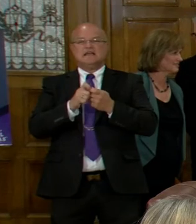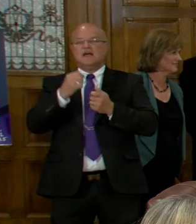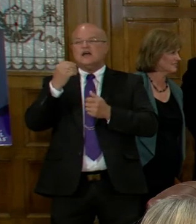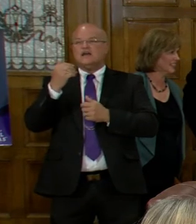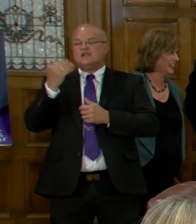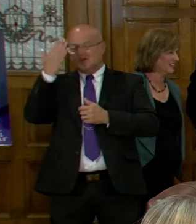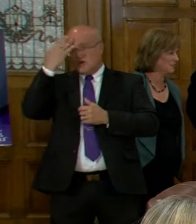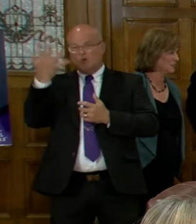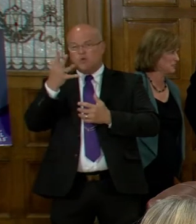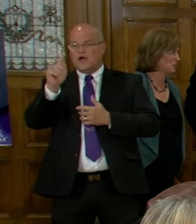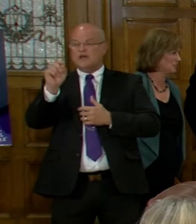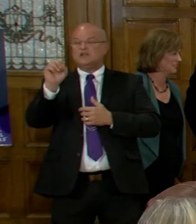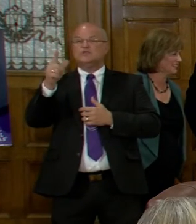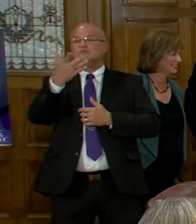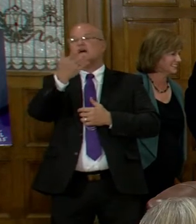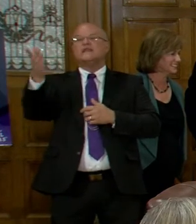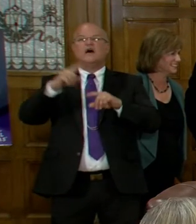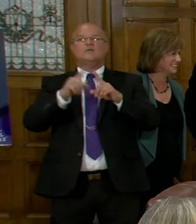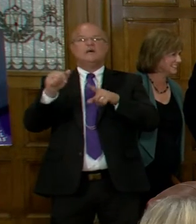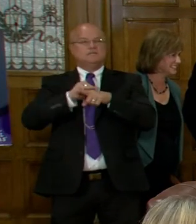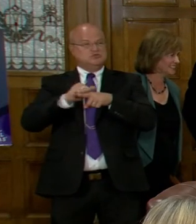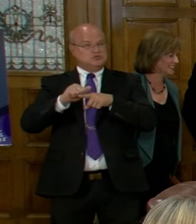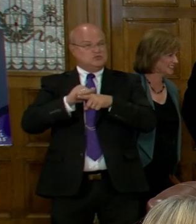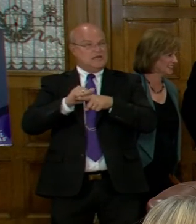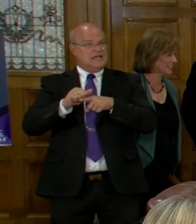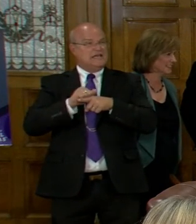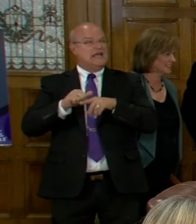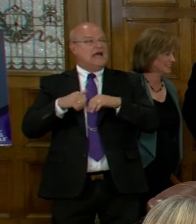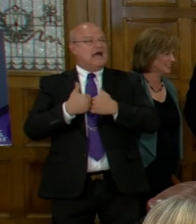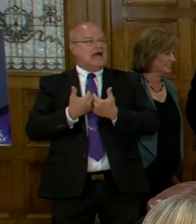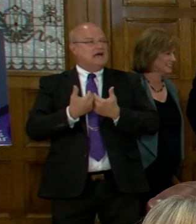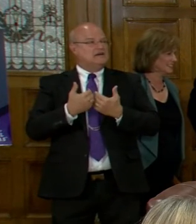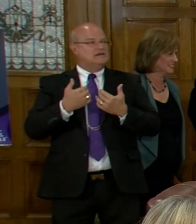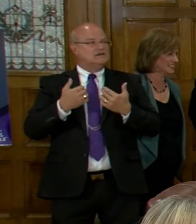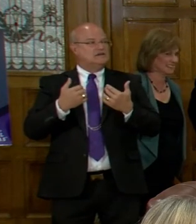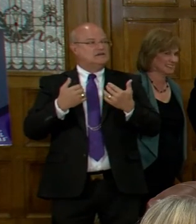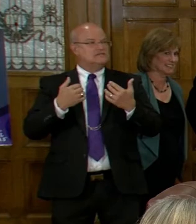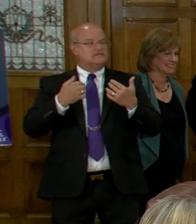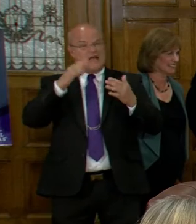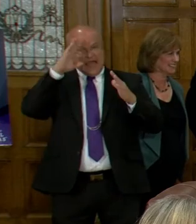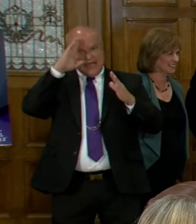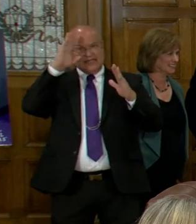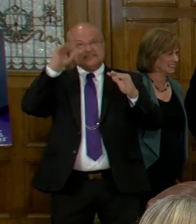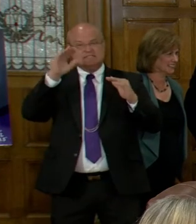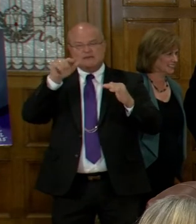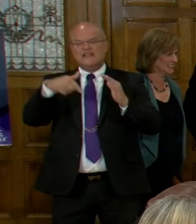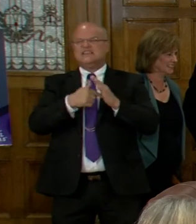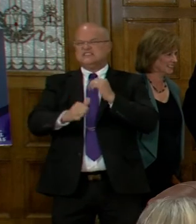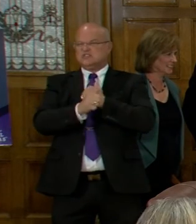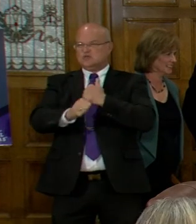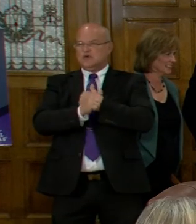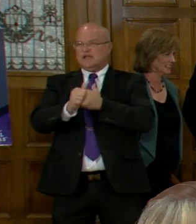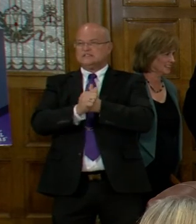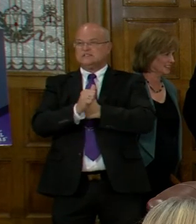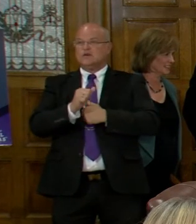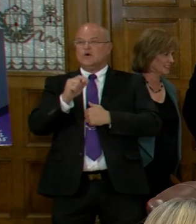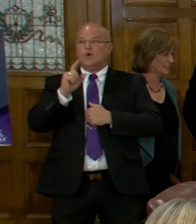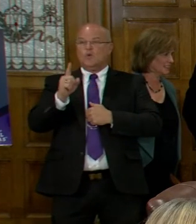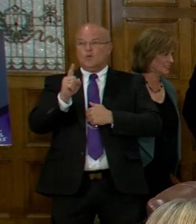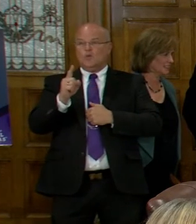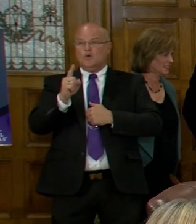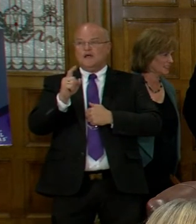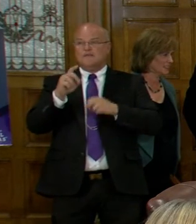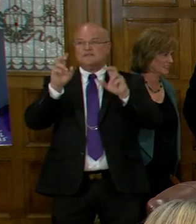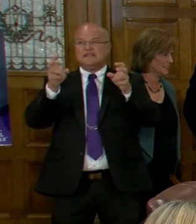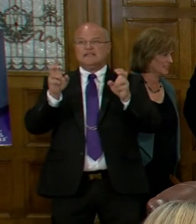They'll learn what tools are out there, but we'll also be training them to anticipate new threats, because one of